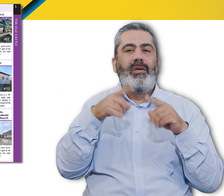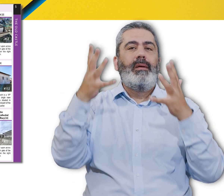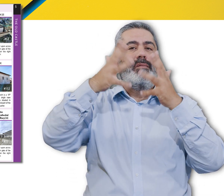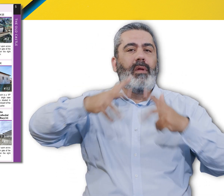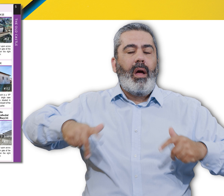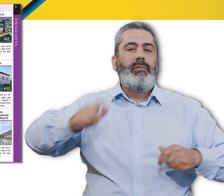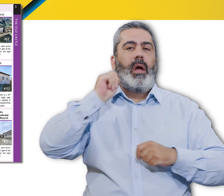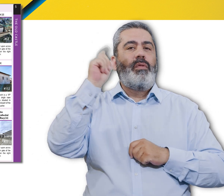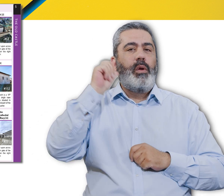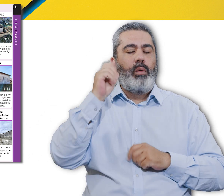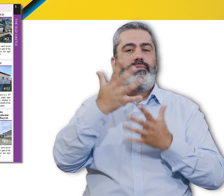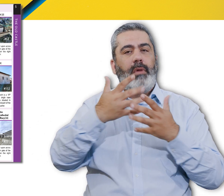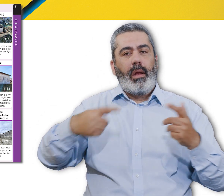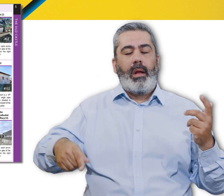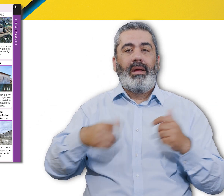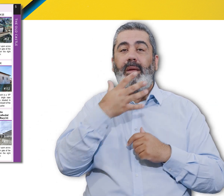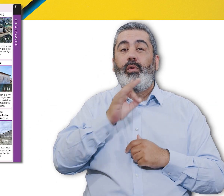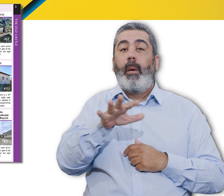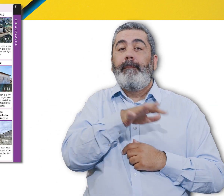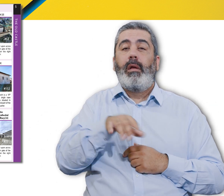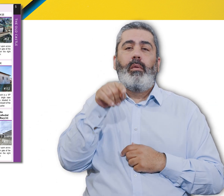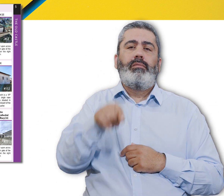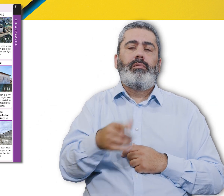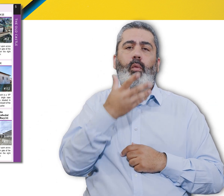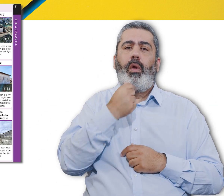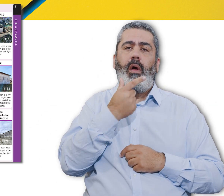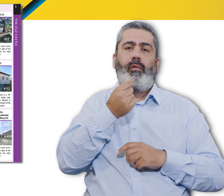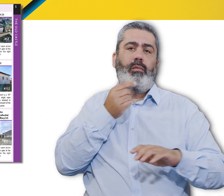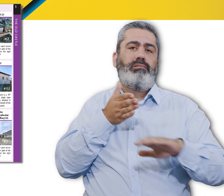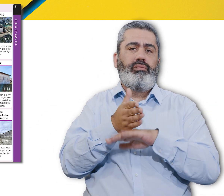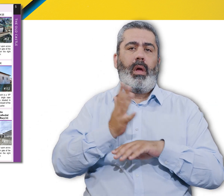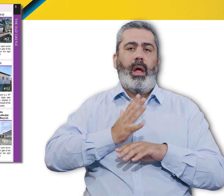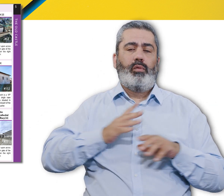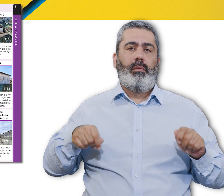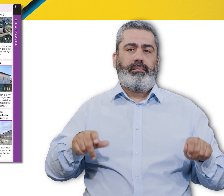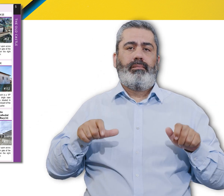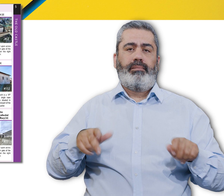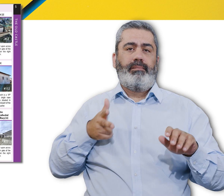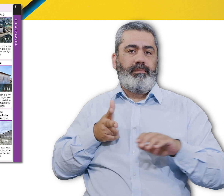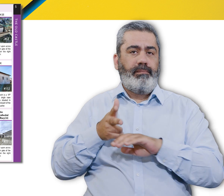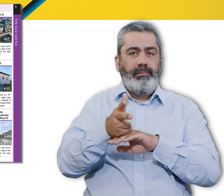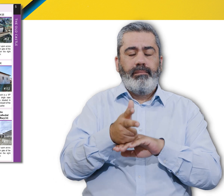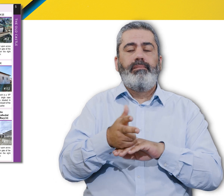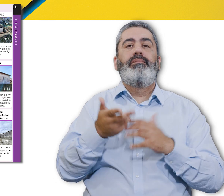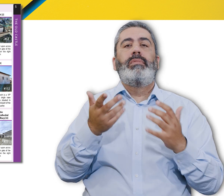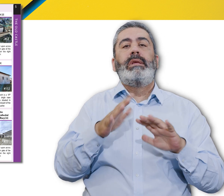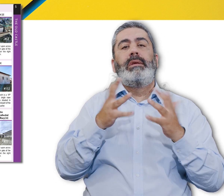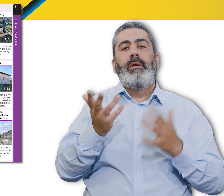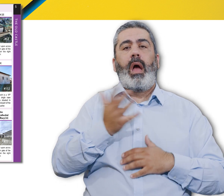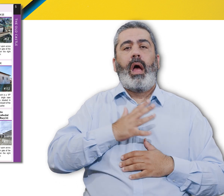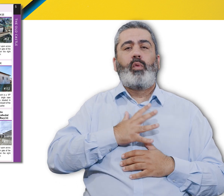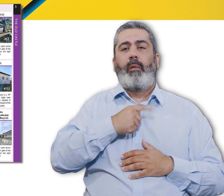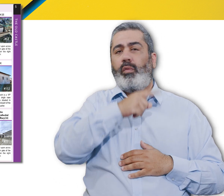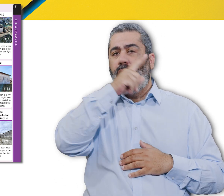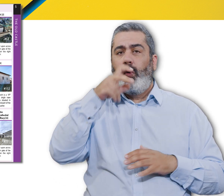hosting festivals, concerts, theatre plays and other events in this area was purchased, as this area is just after the main gate and can